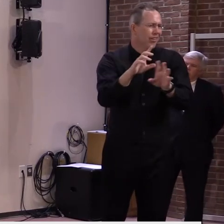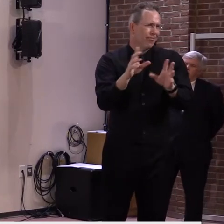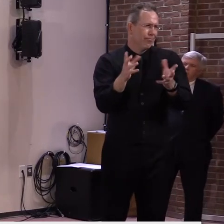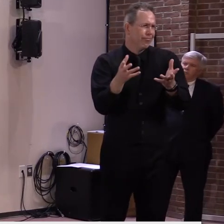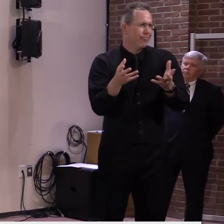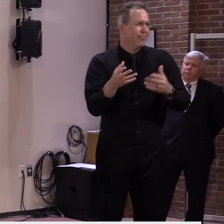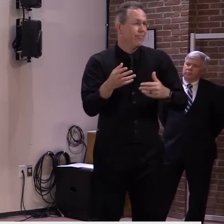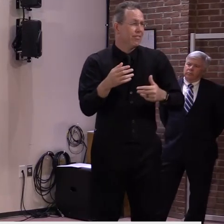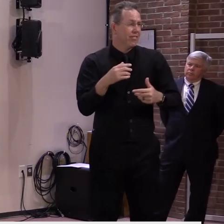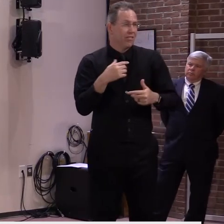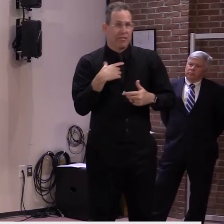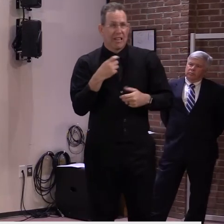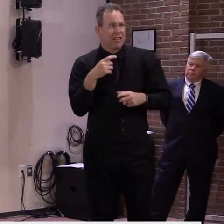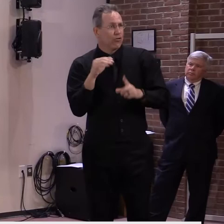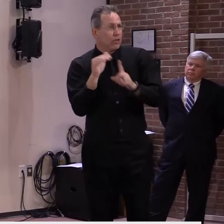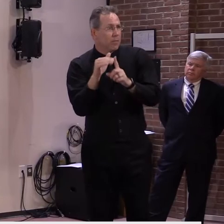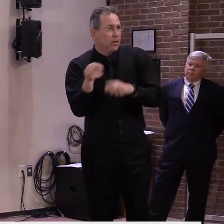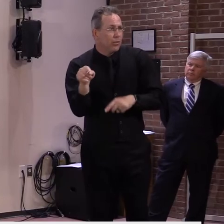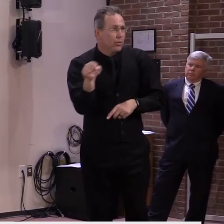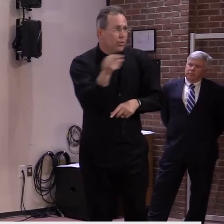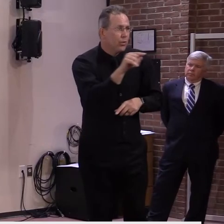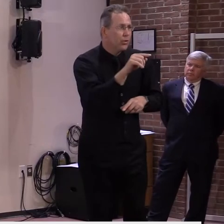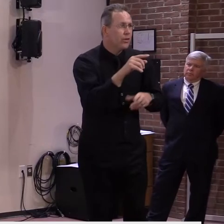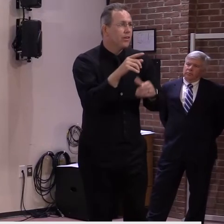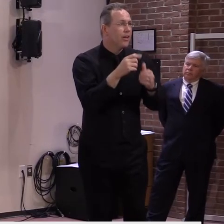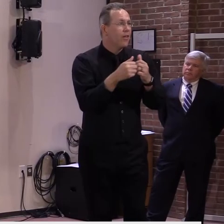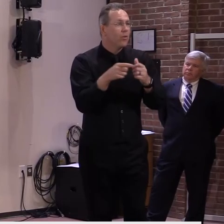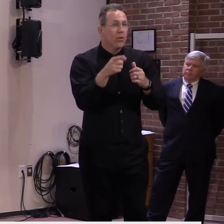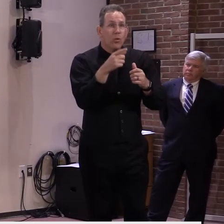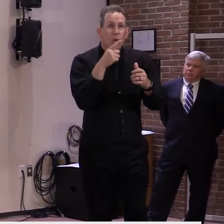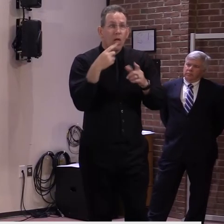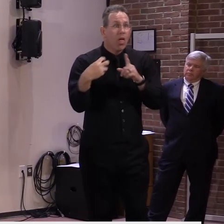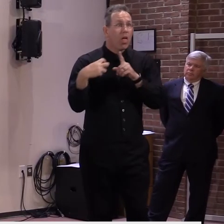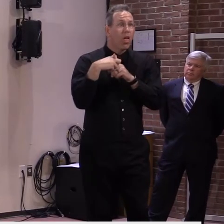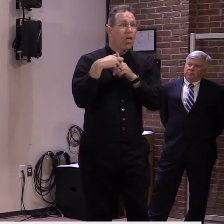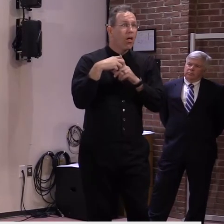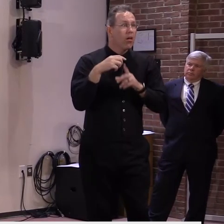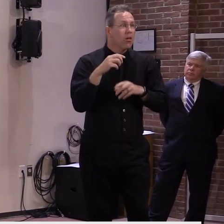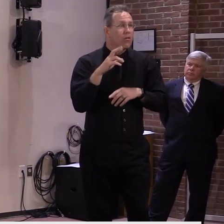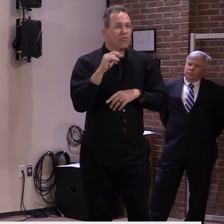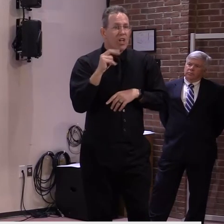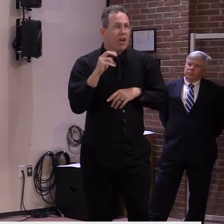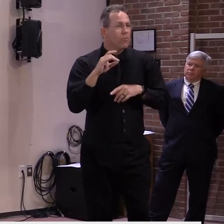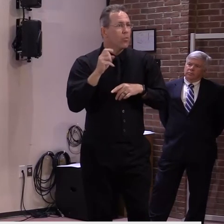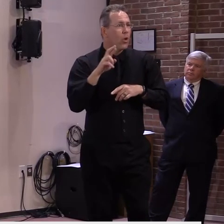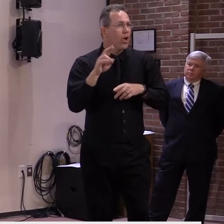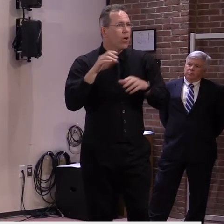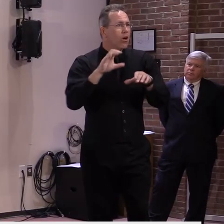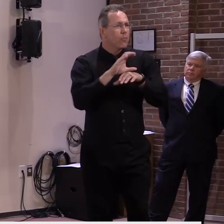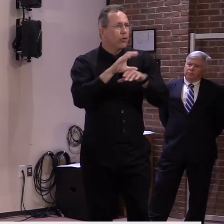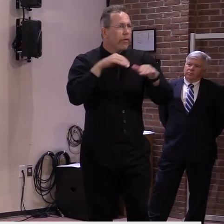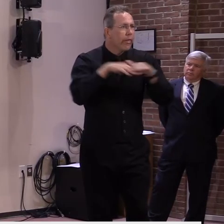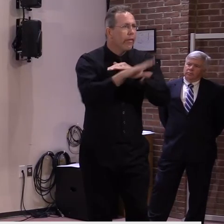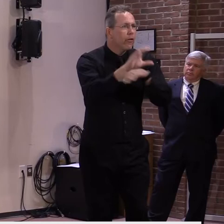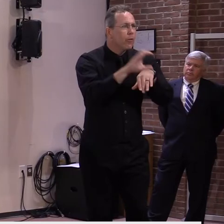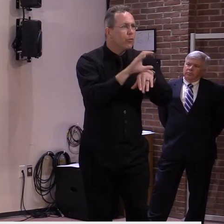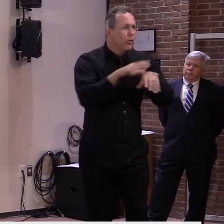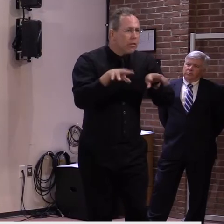who has been attacked and has been hacked, that they not give in to